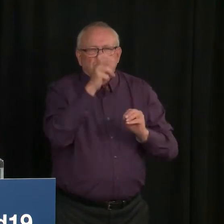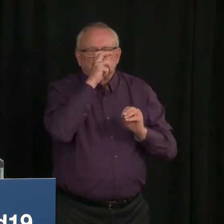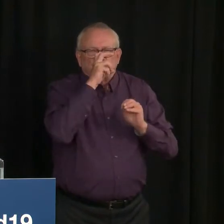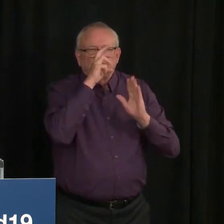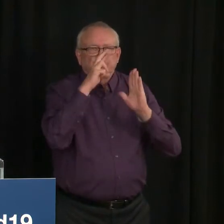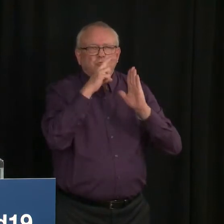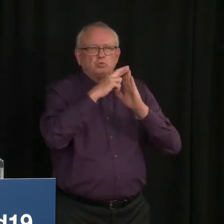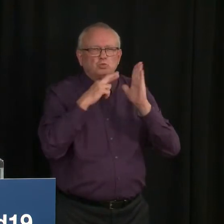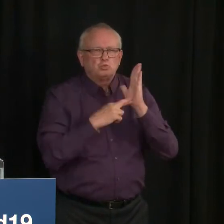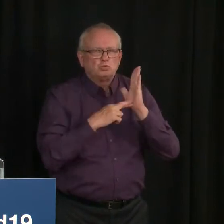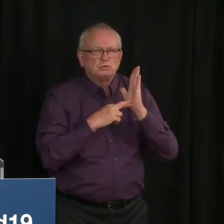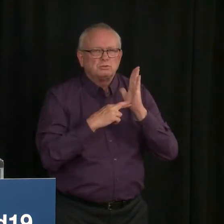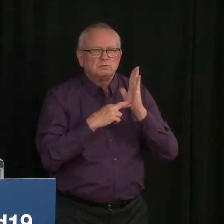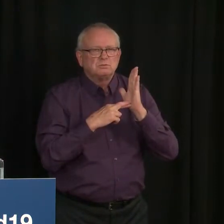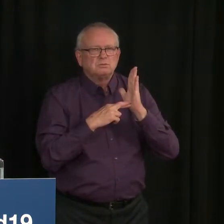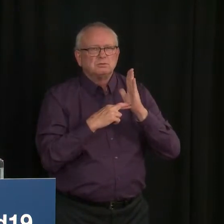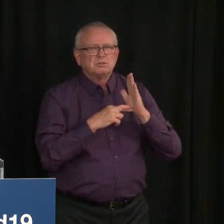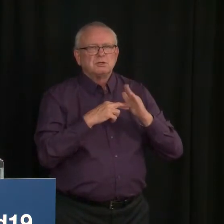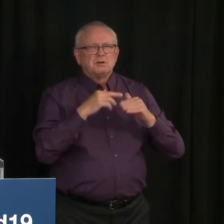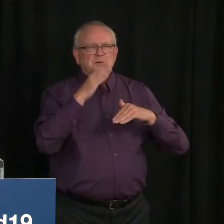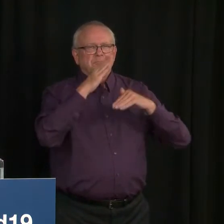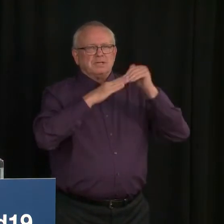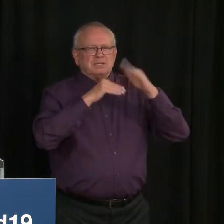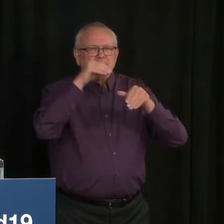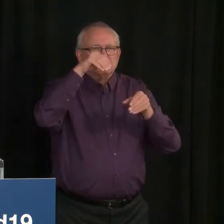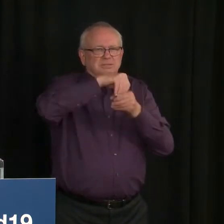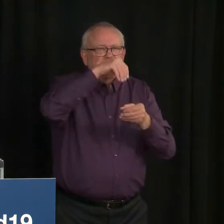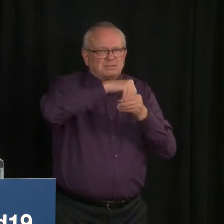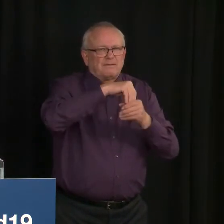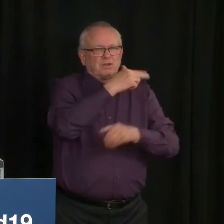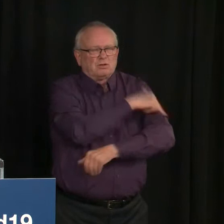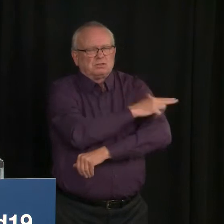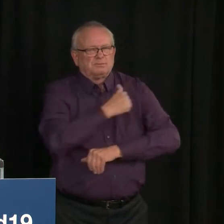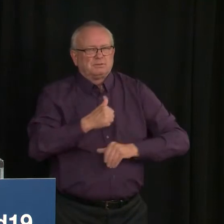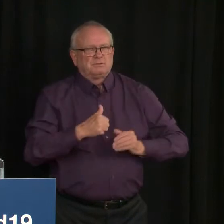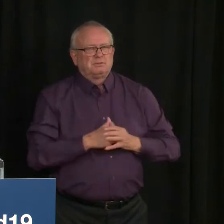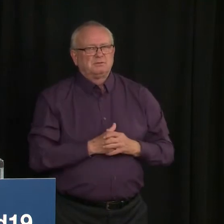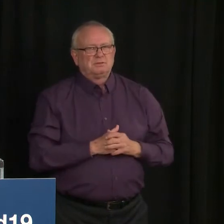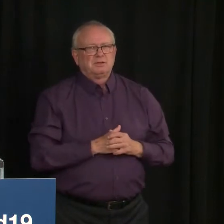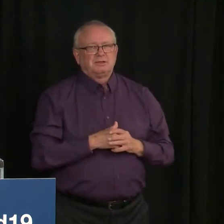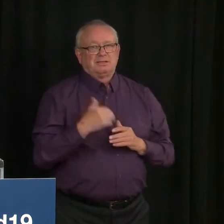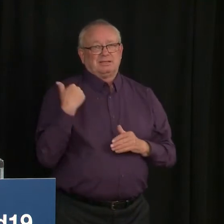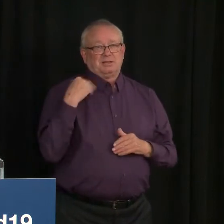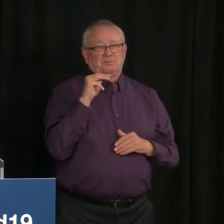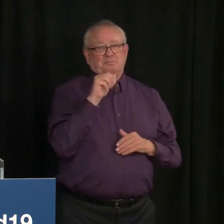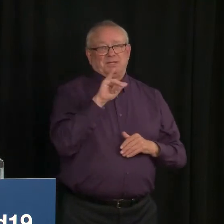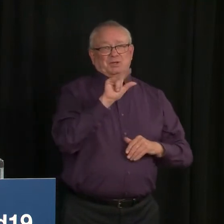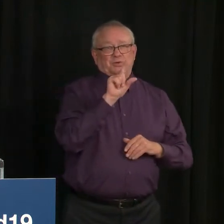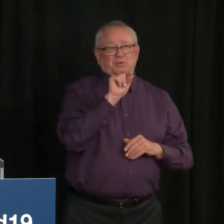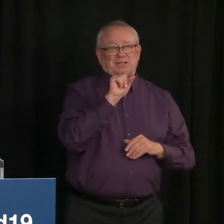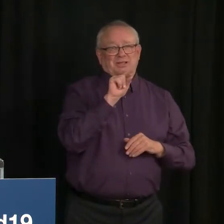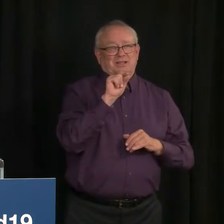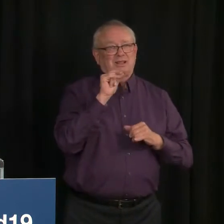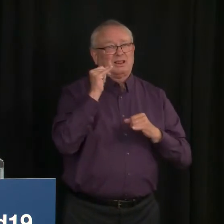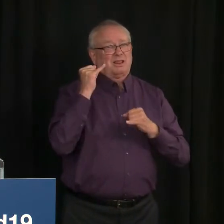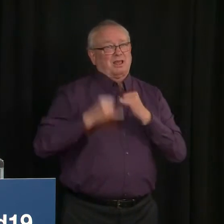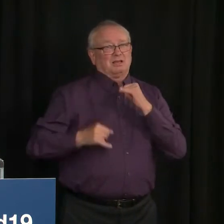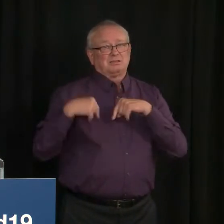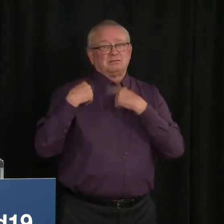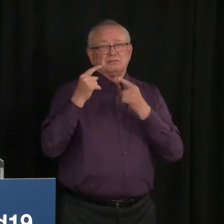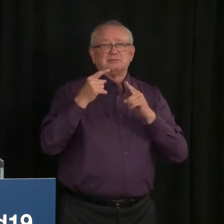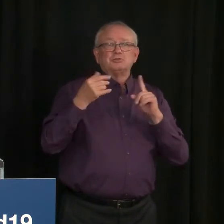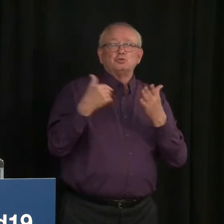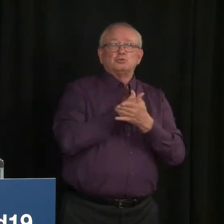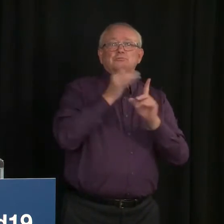are working. There have been no new cases on one of these 2 units since May 20th. The hospital